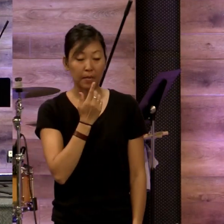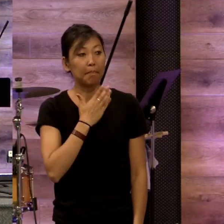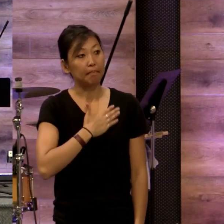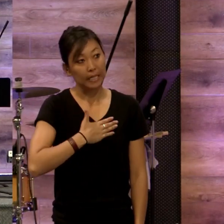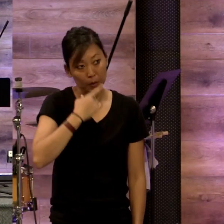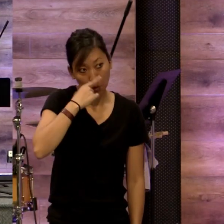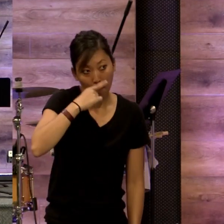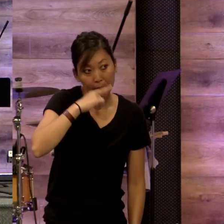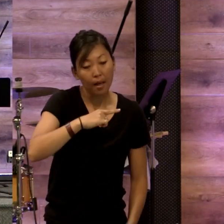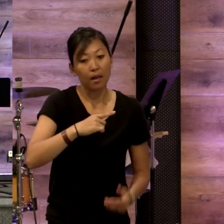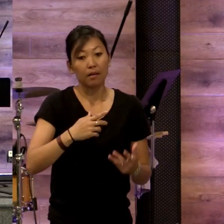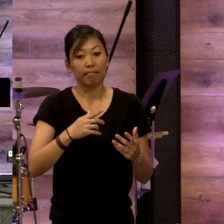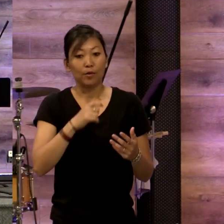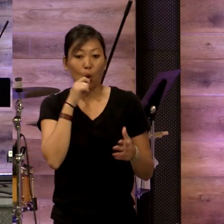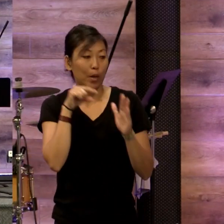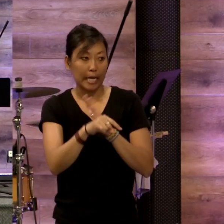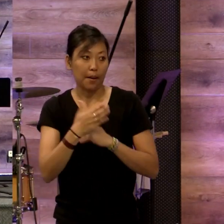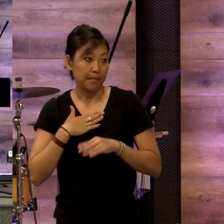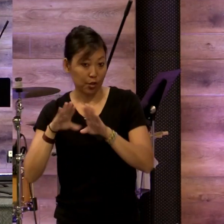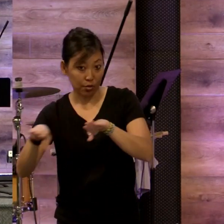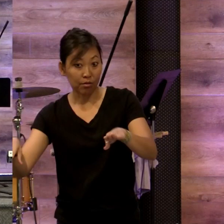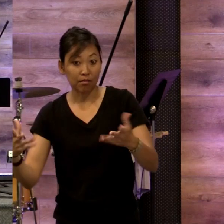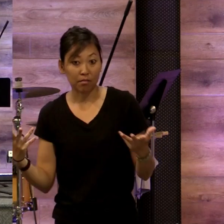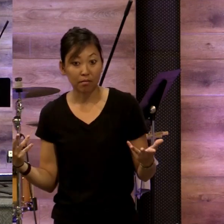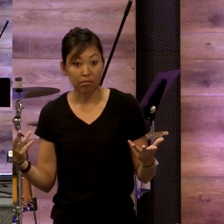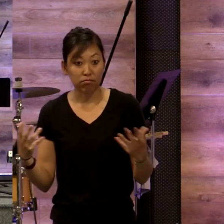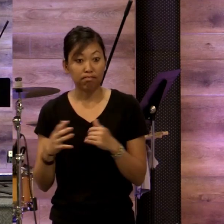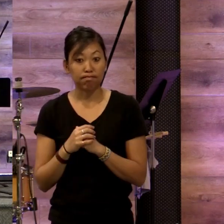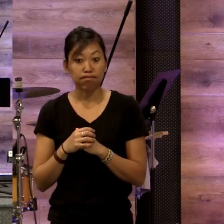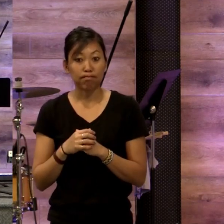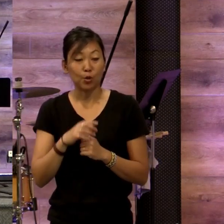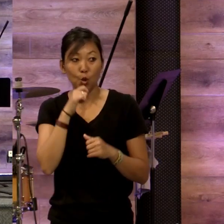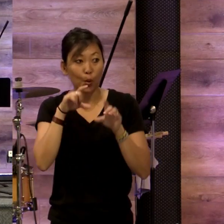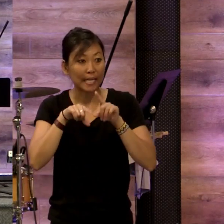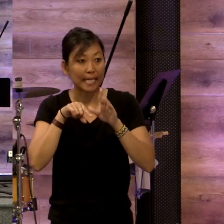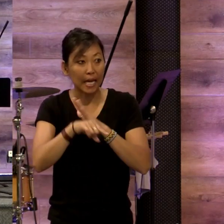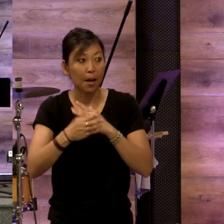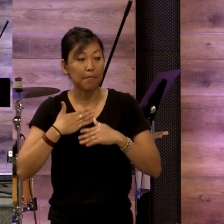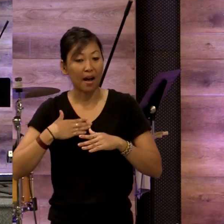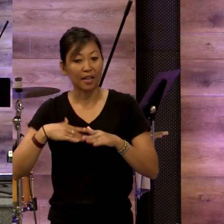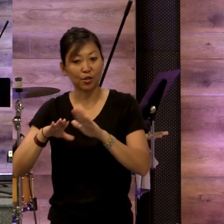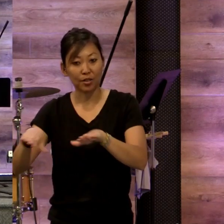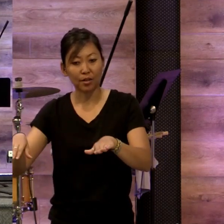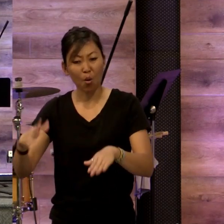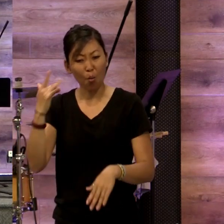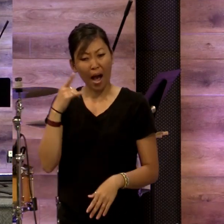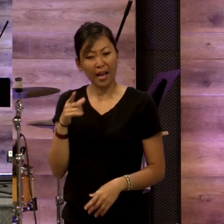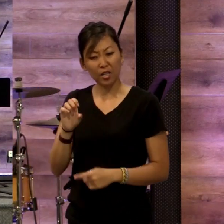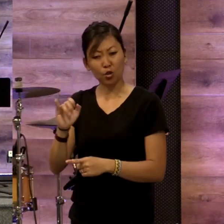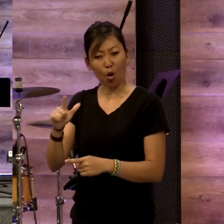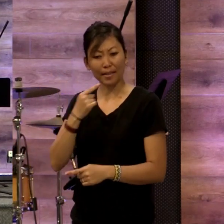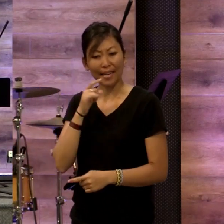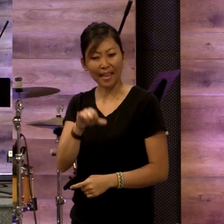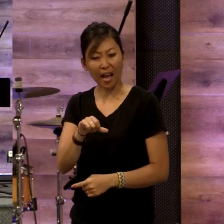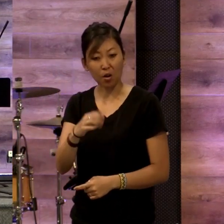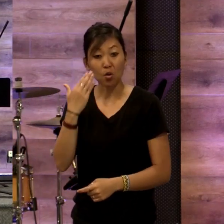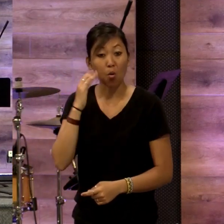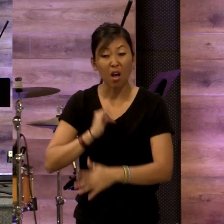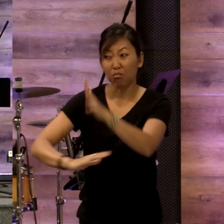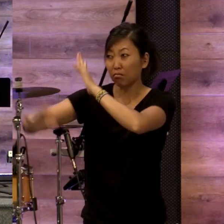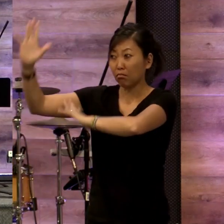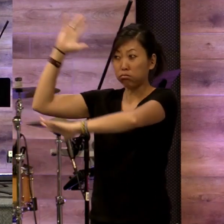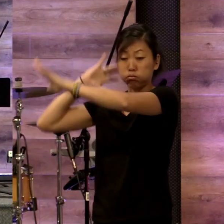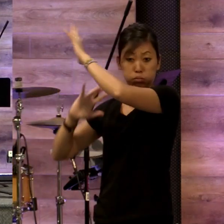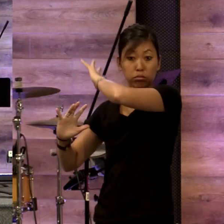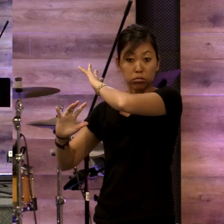favor. Don't kill my kids. Don't kill my offspring. Now, why would he have to say that? Well, in ancient times, if